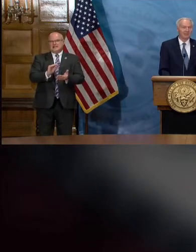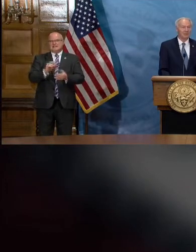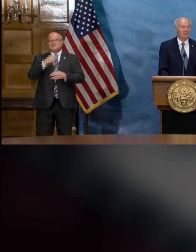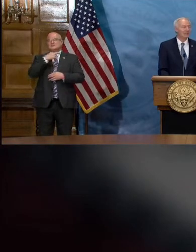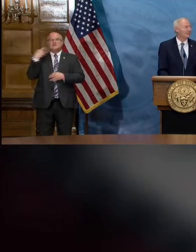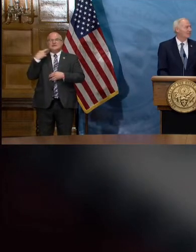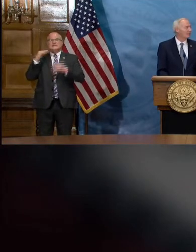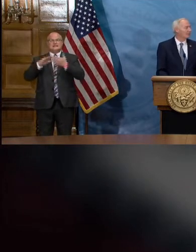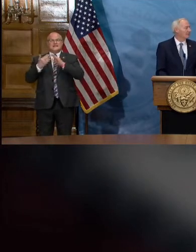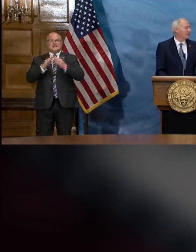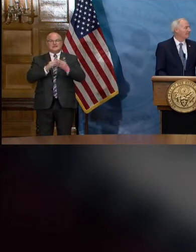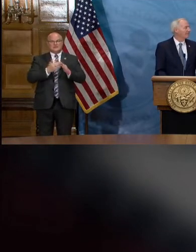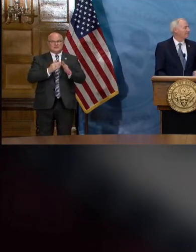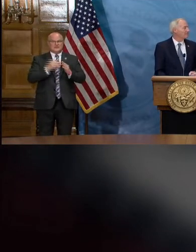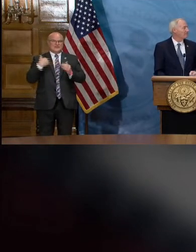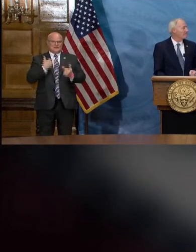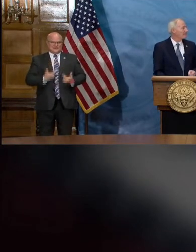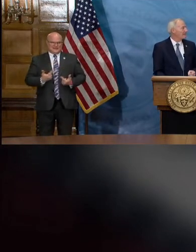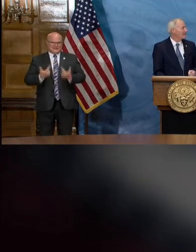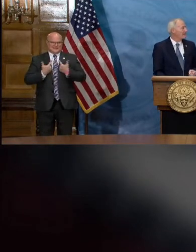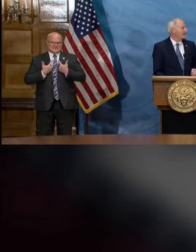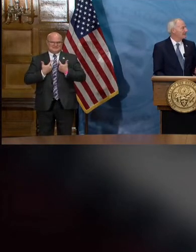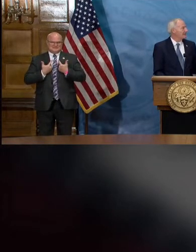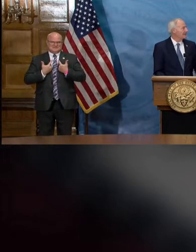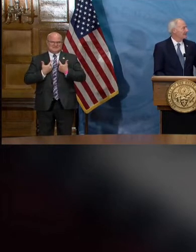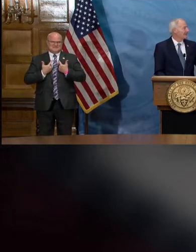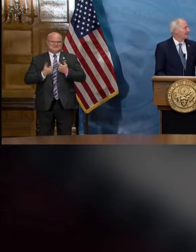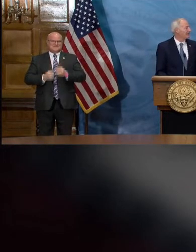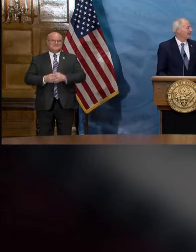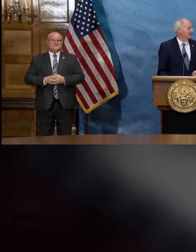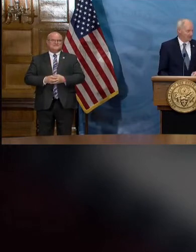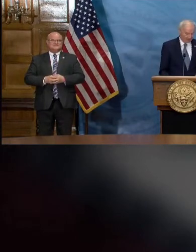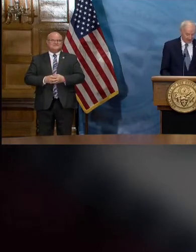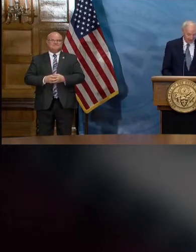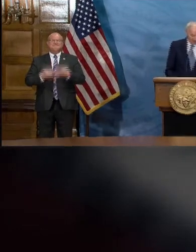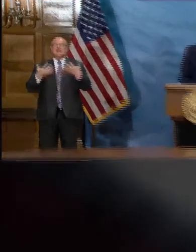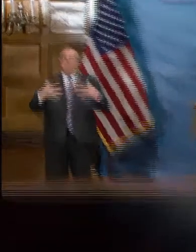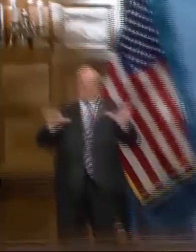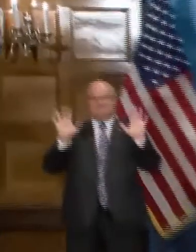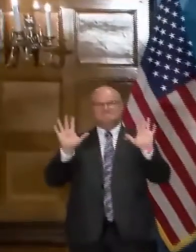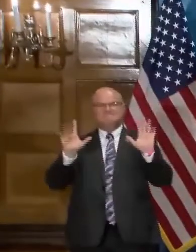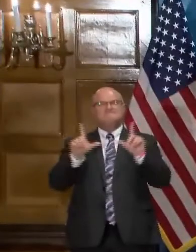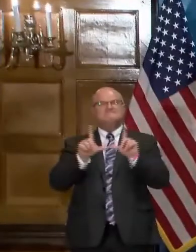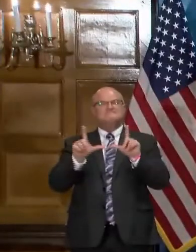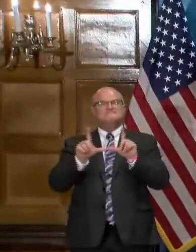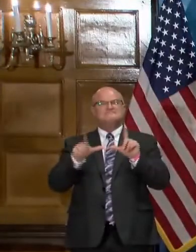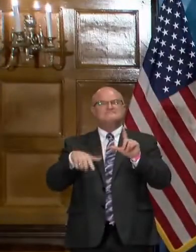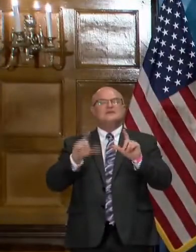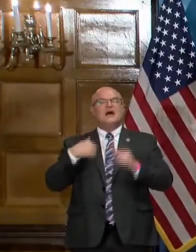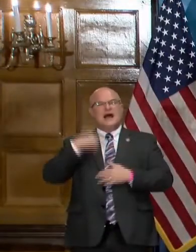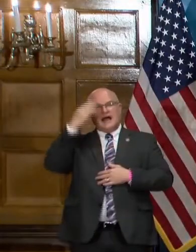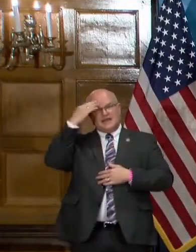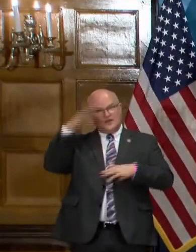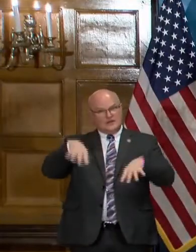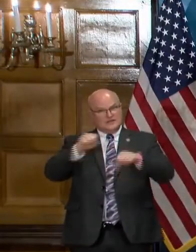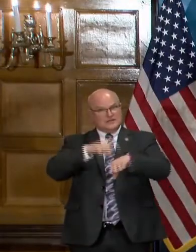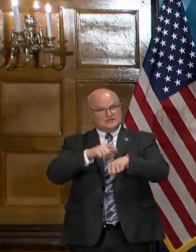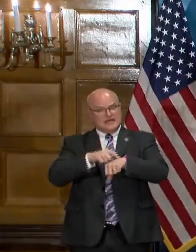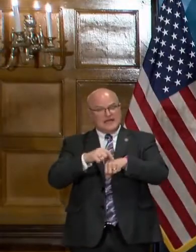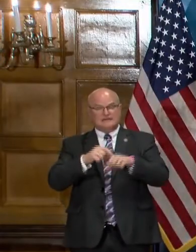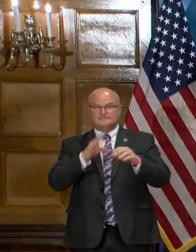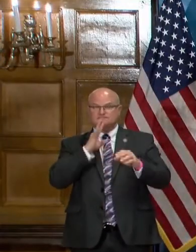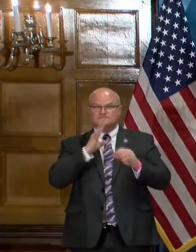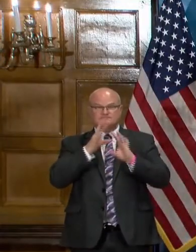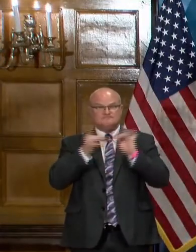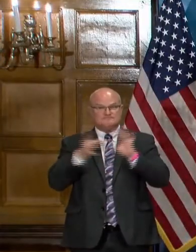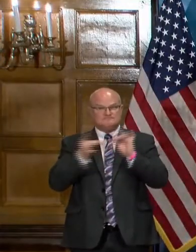in the communities in which we live. Let's see, I think that concludes that. And I know I took some time on that,